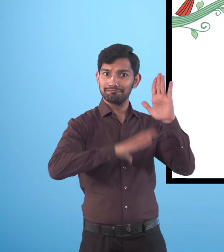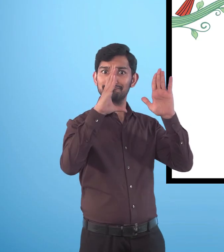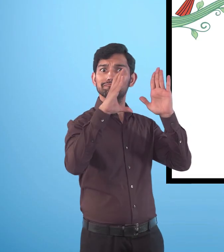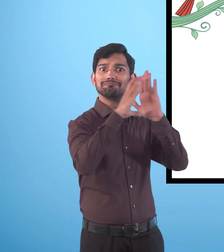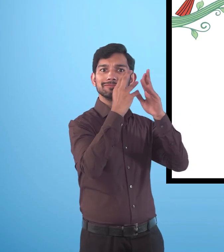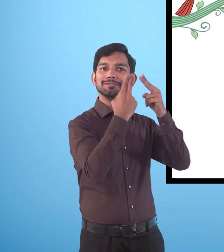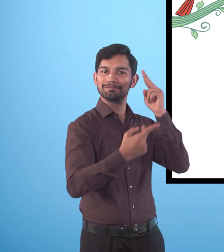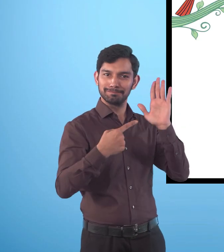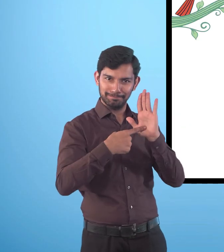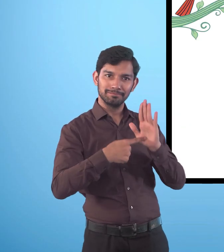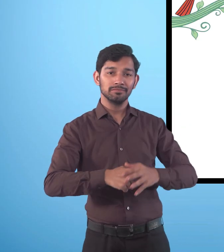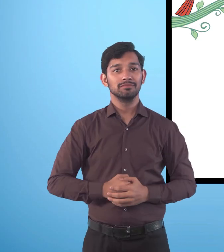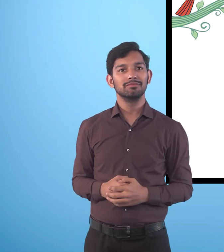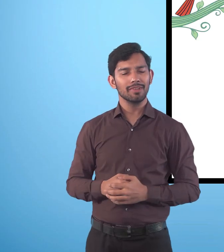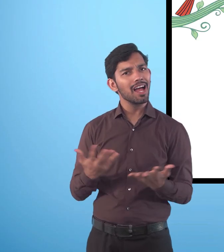Transcripts.